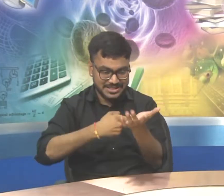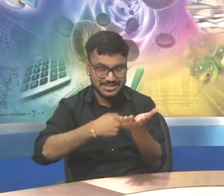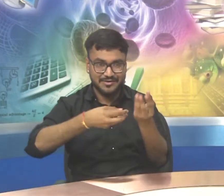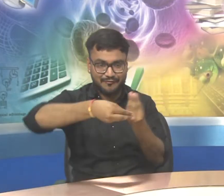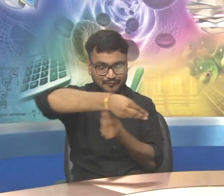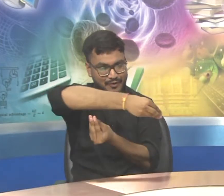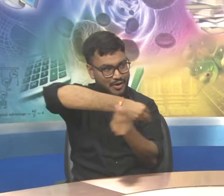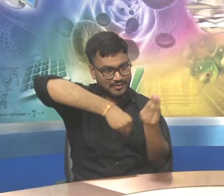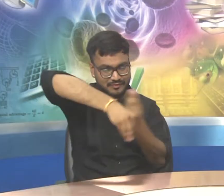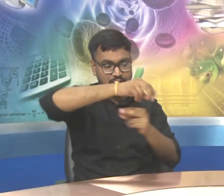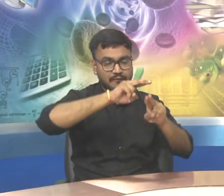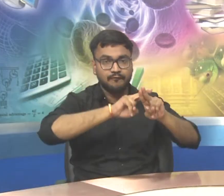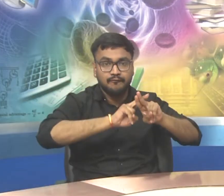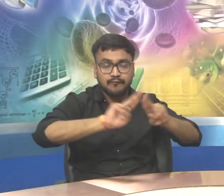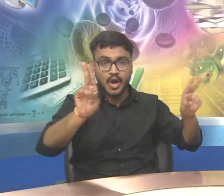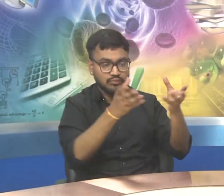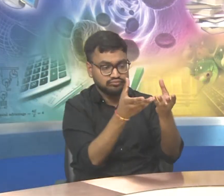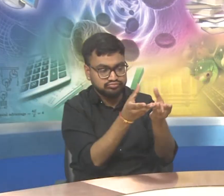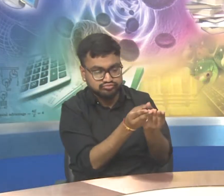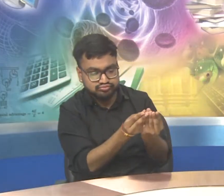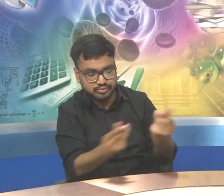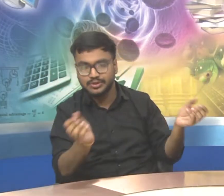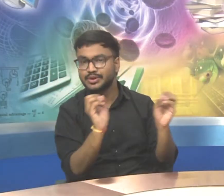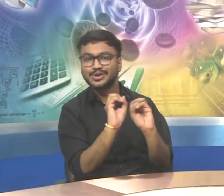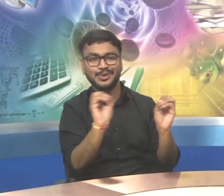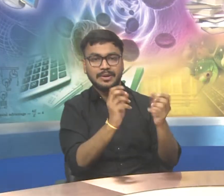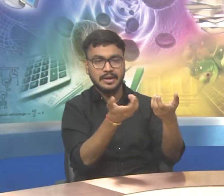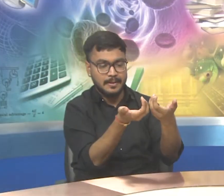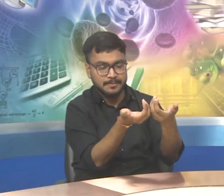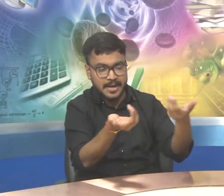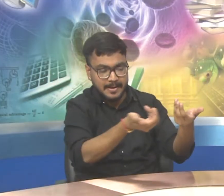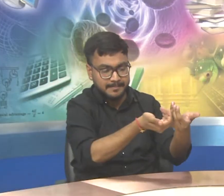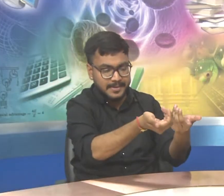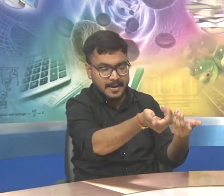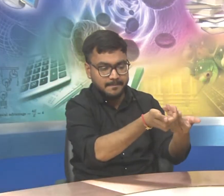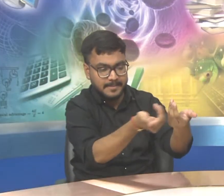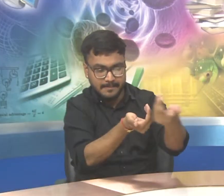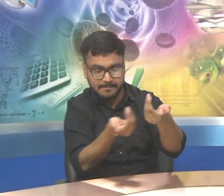which is mixed but not uniform anywhere.